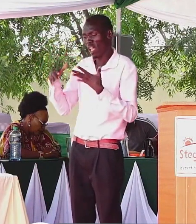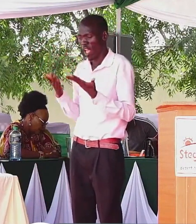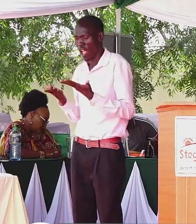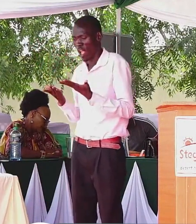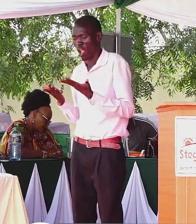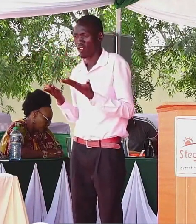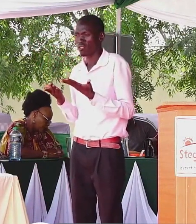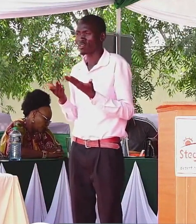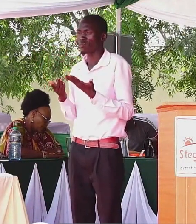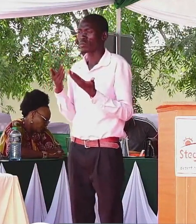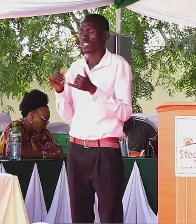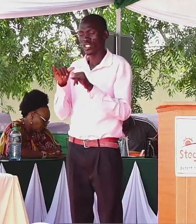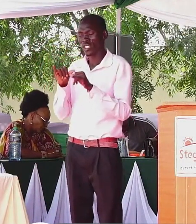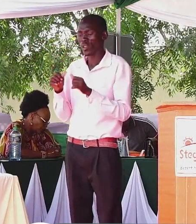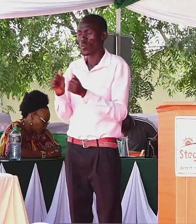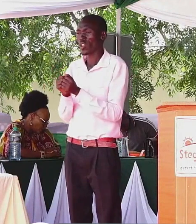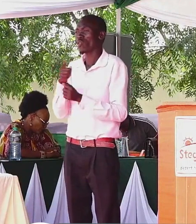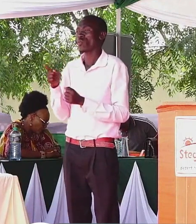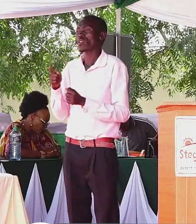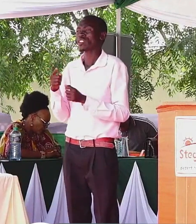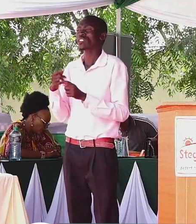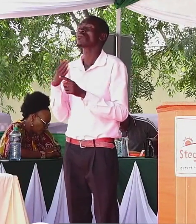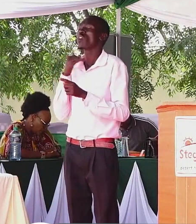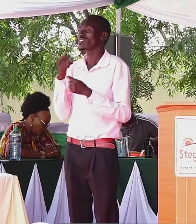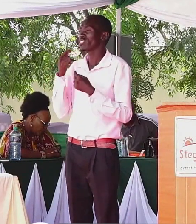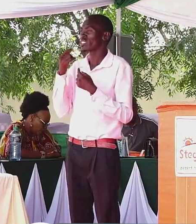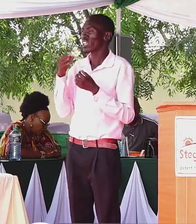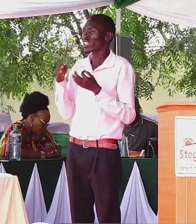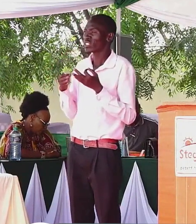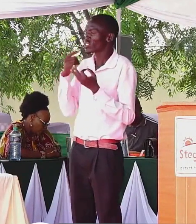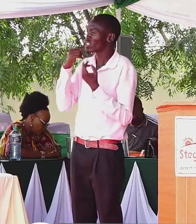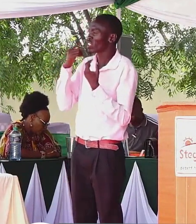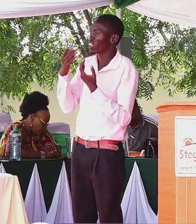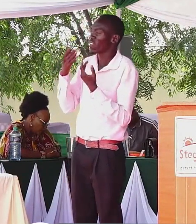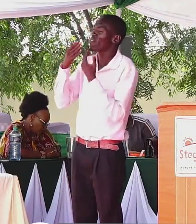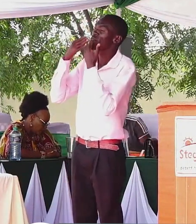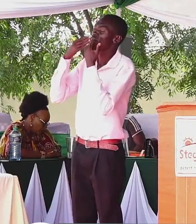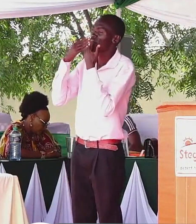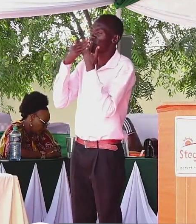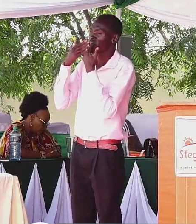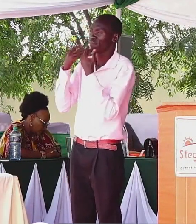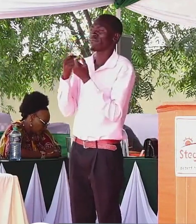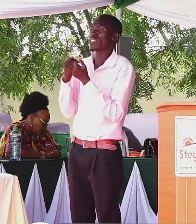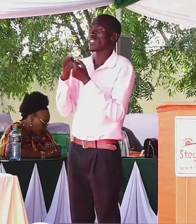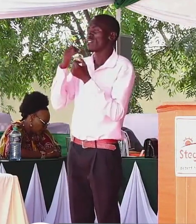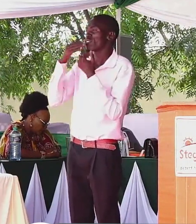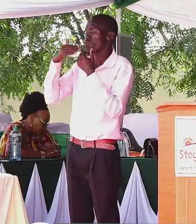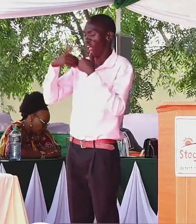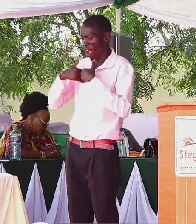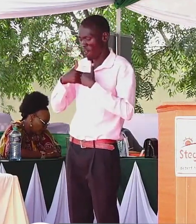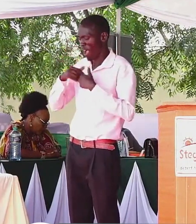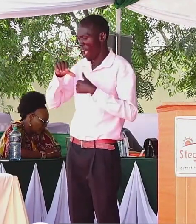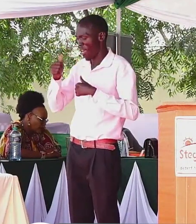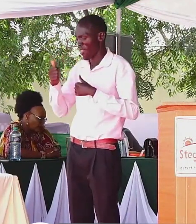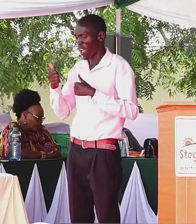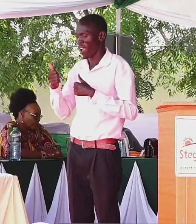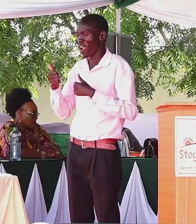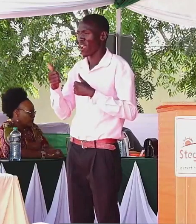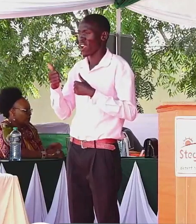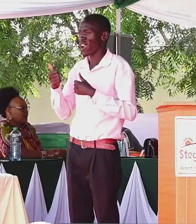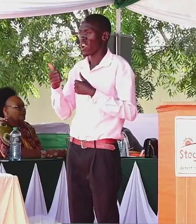you. I want just to say that we have other